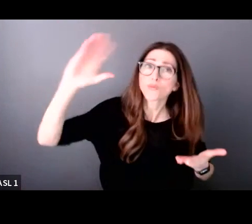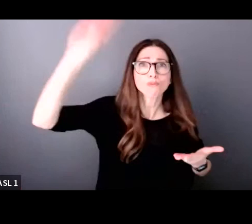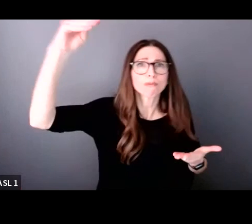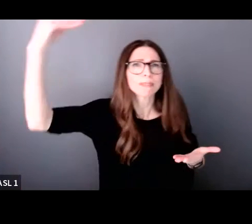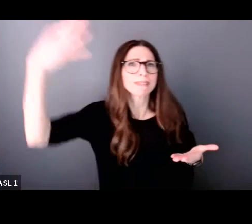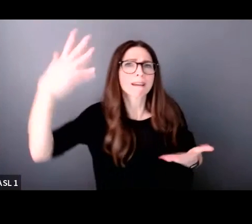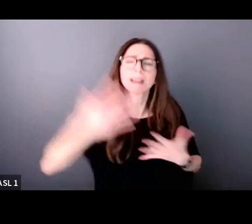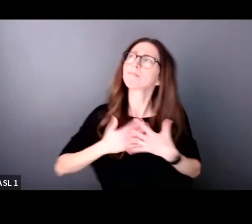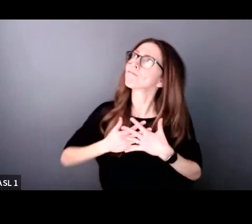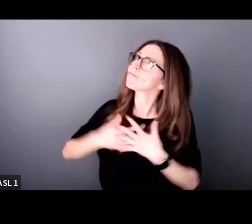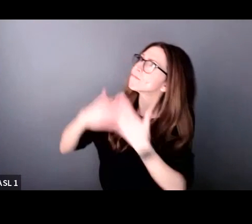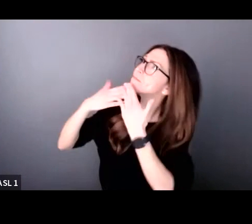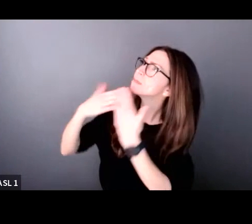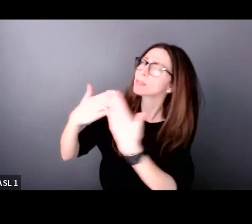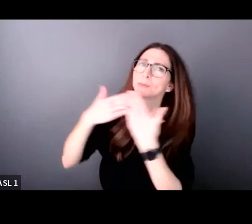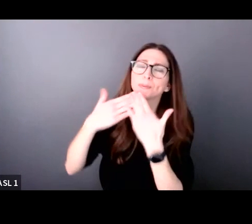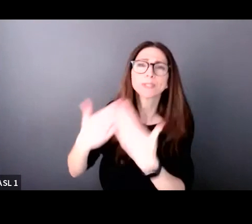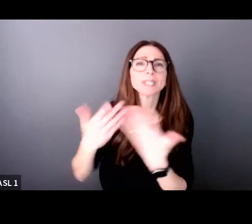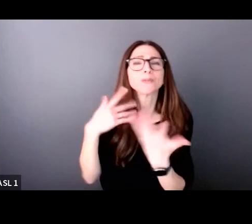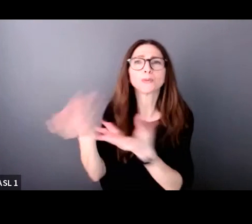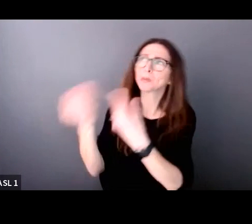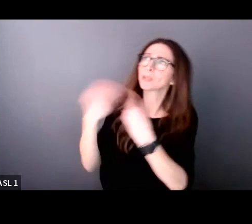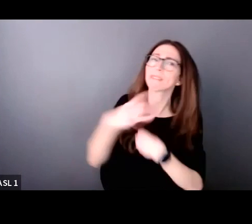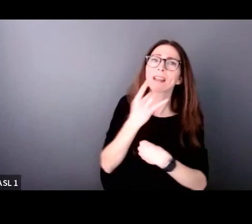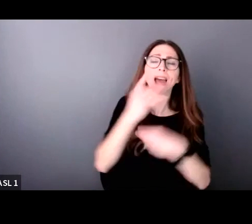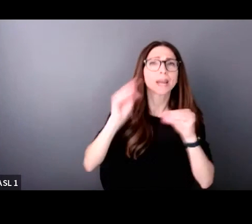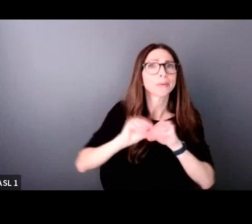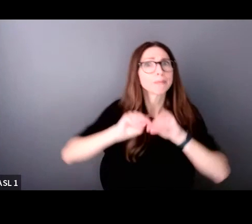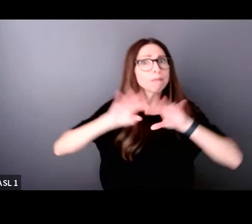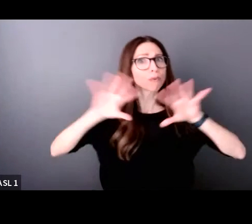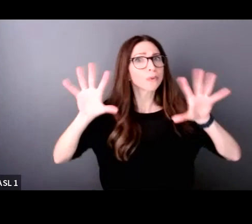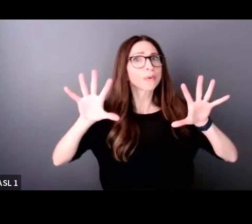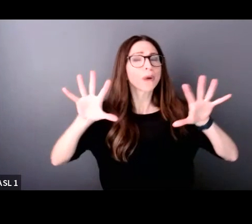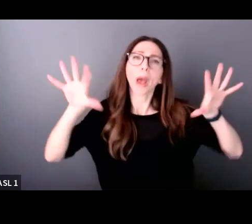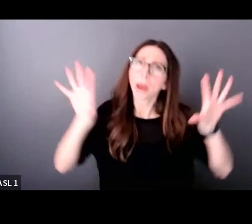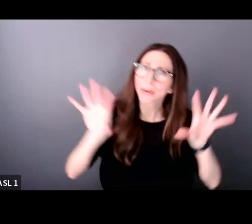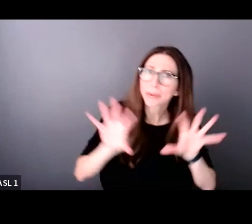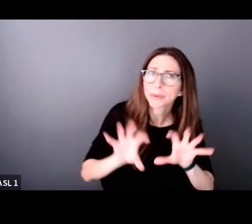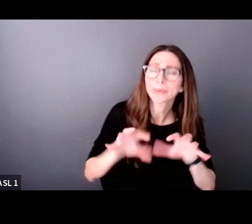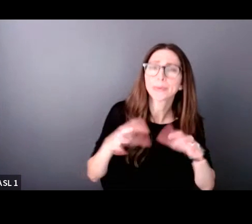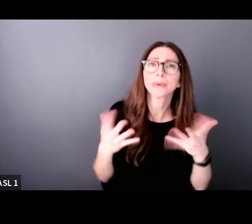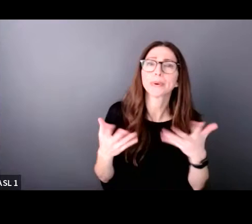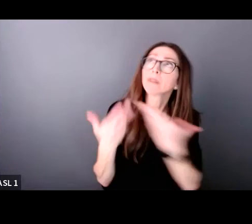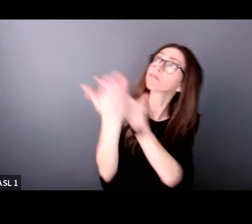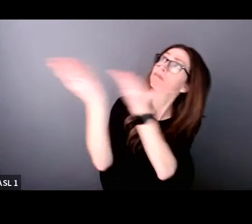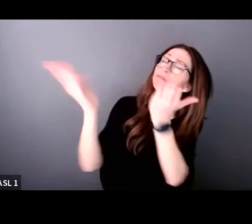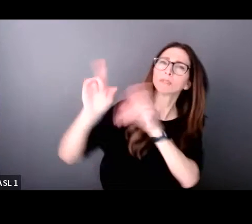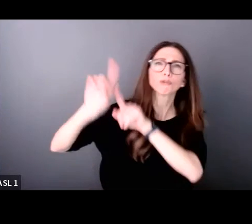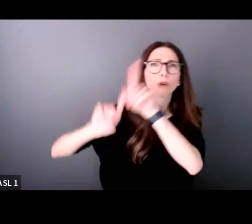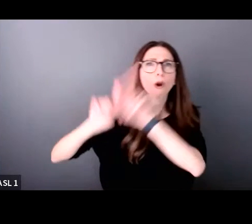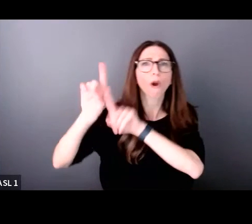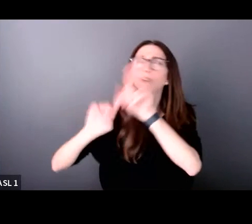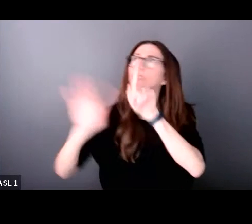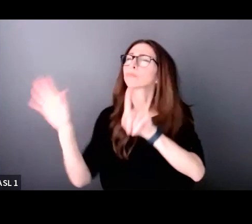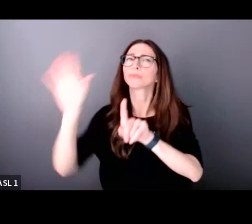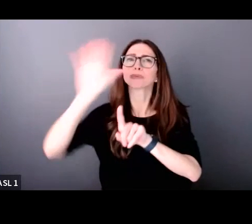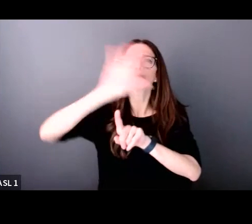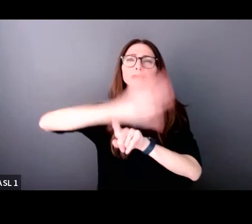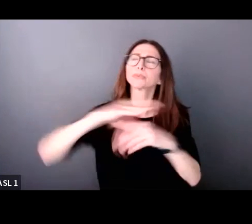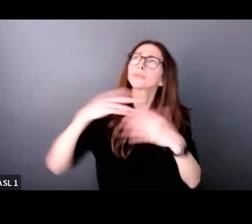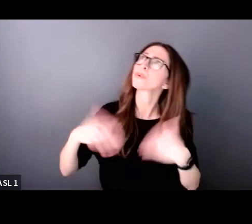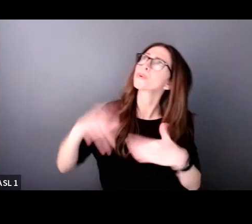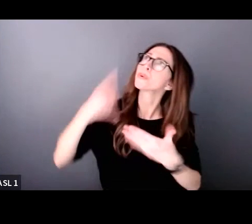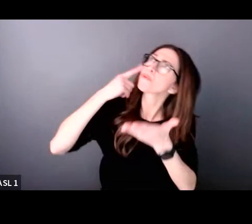shine light during the day and during the night. And we send our greetings to the stars that we see across the sky.